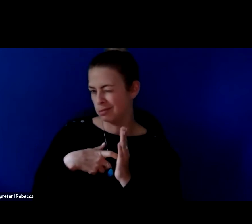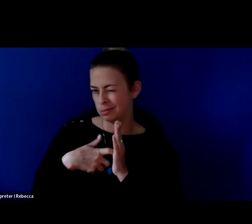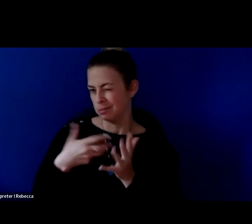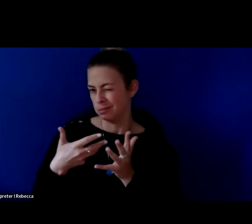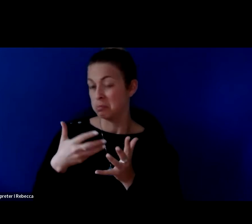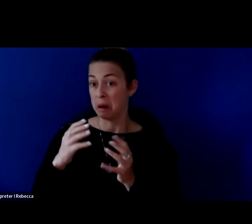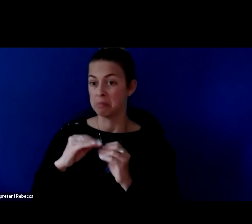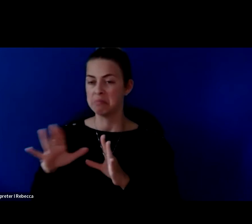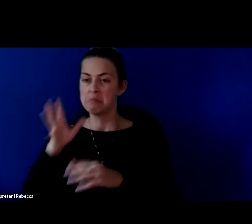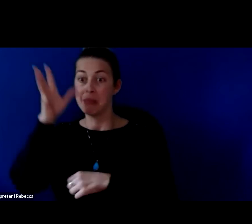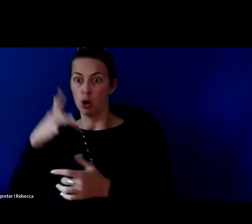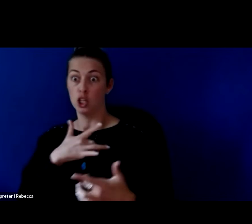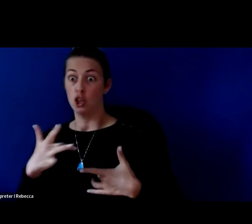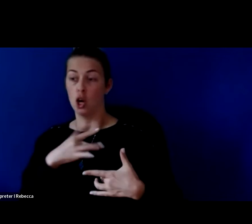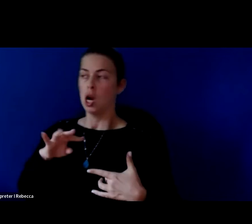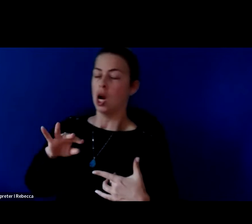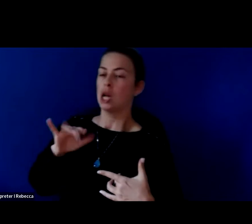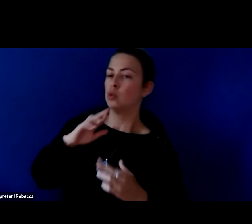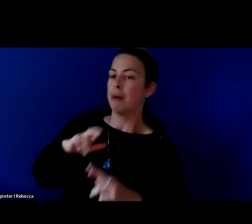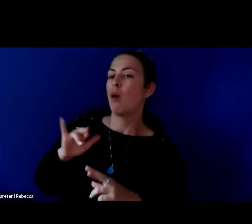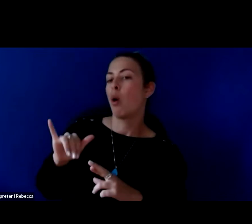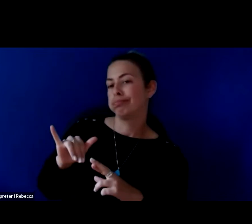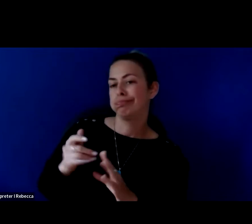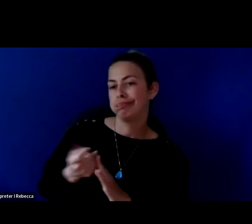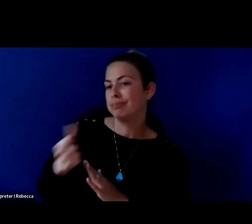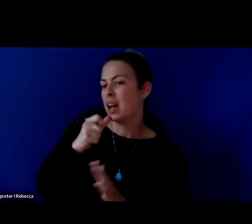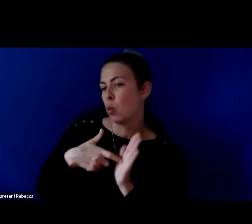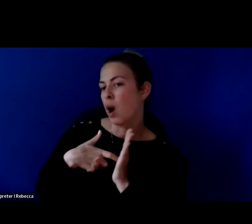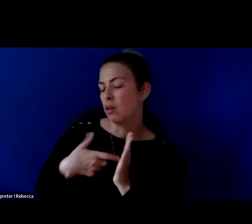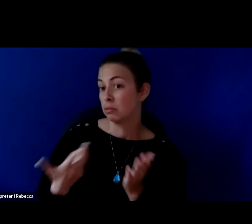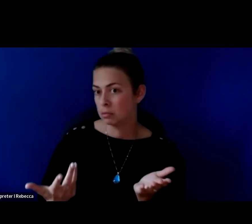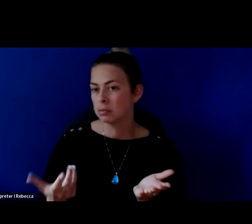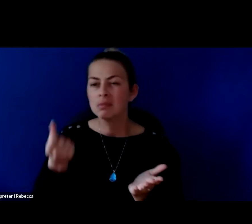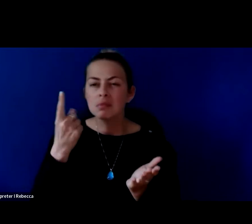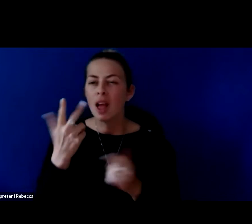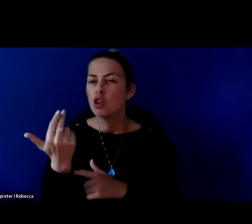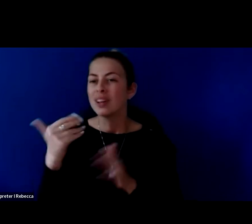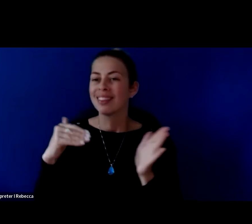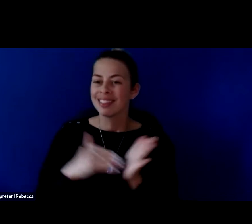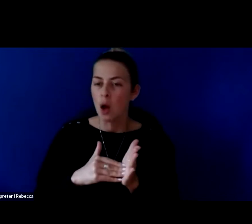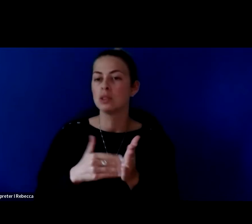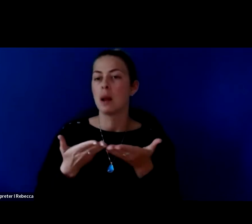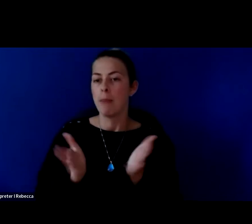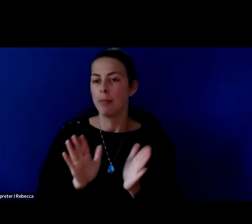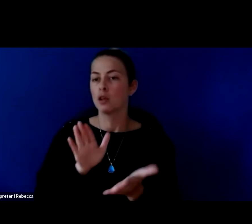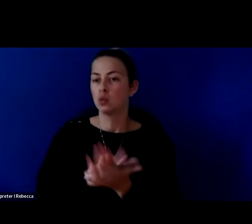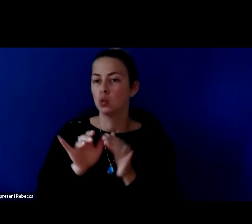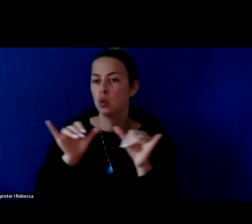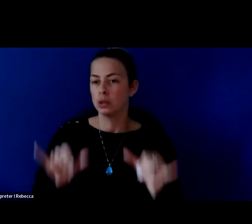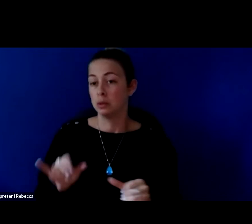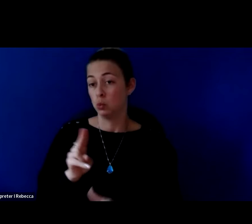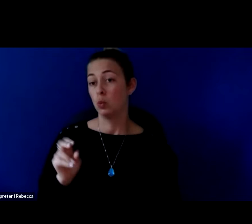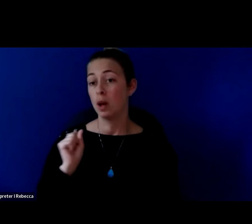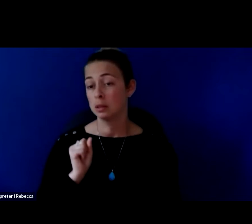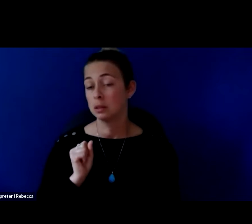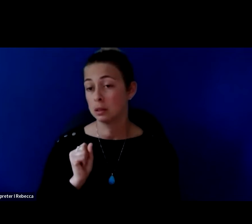from a parent. So that large question, keep in mind there are 13,000 public school systems in the United States. To